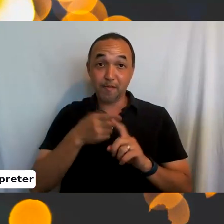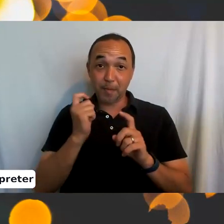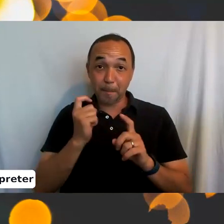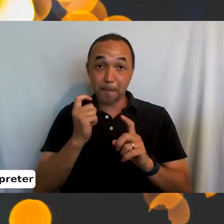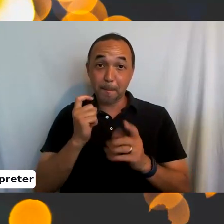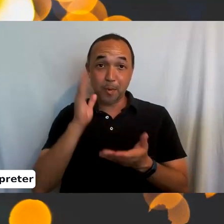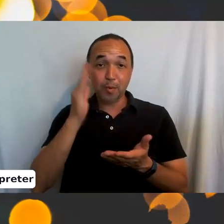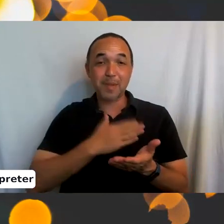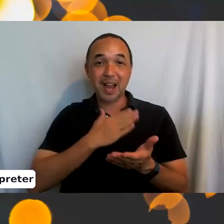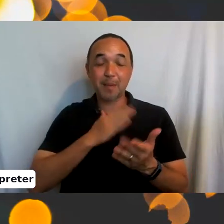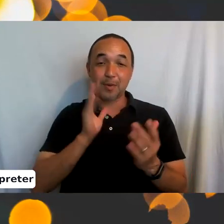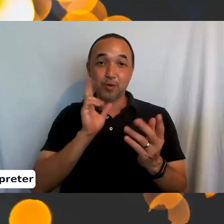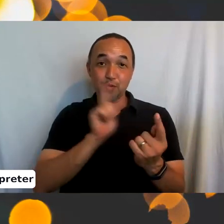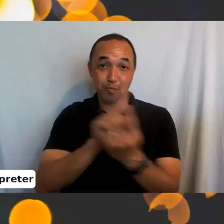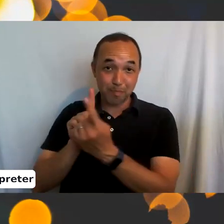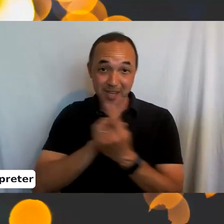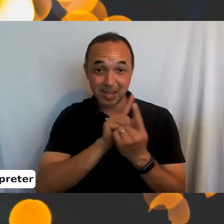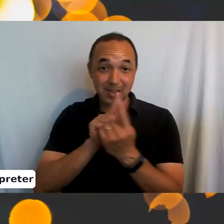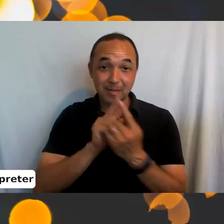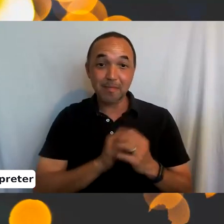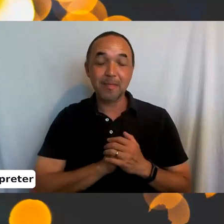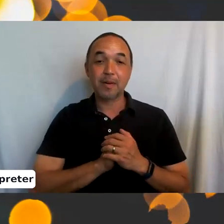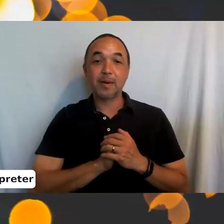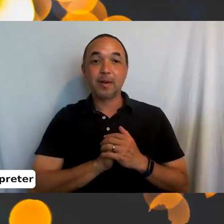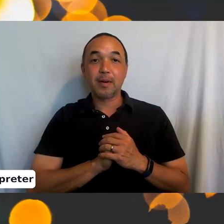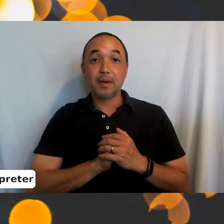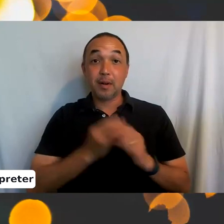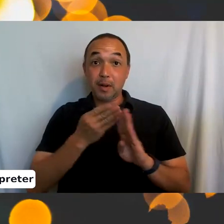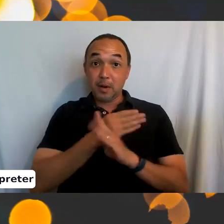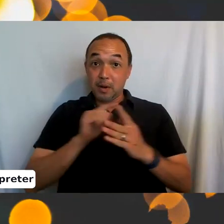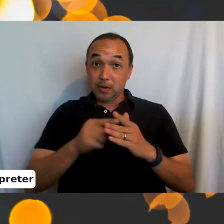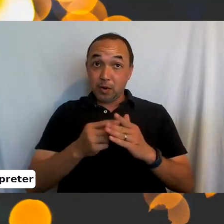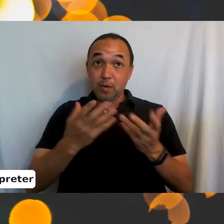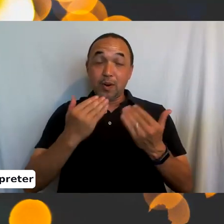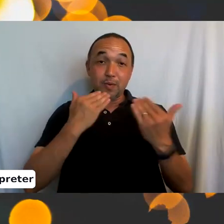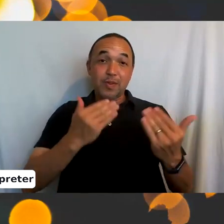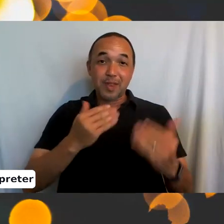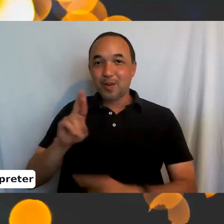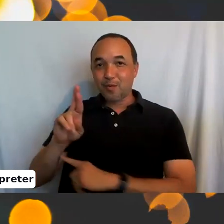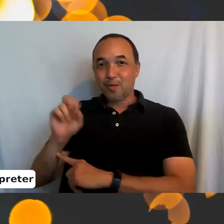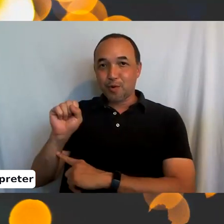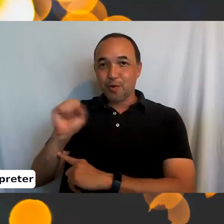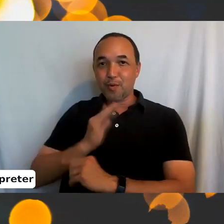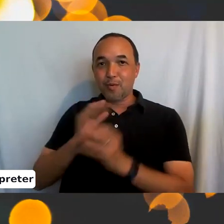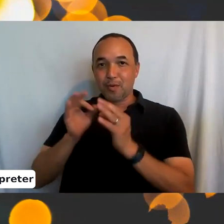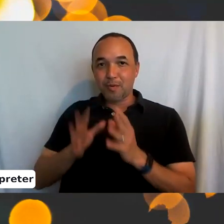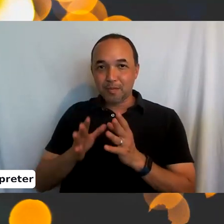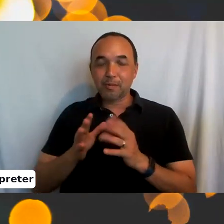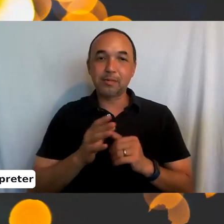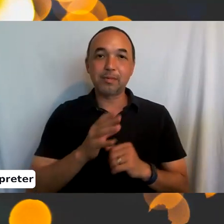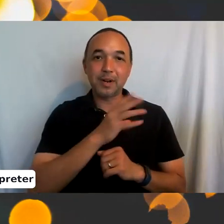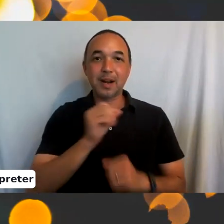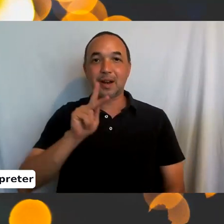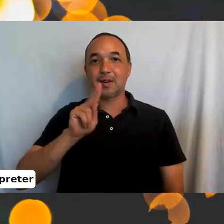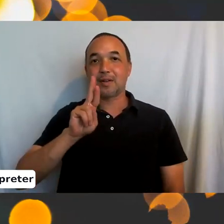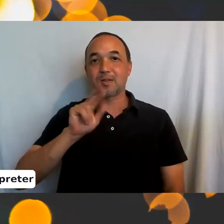everybody. So a few things before we begin. I just want to say thank you to Berto here, our interpreter, and Kristen.